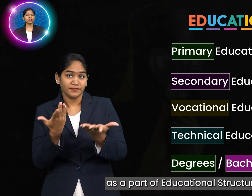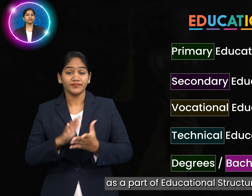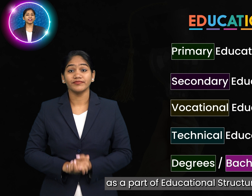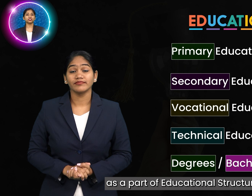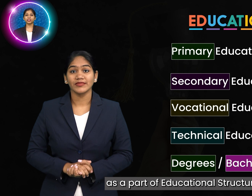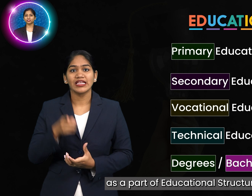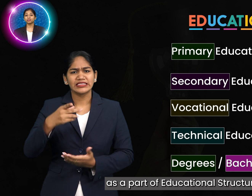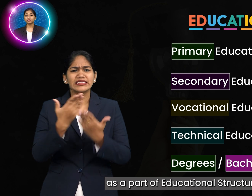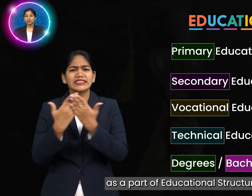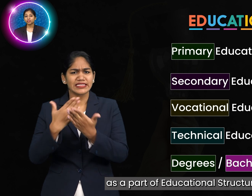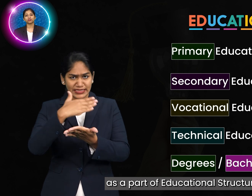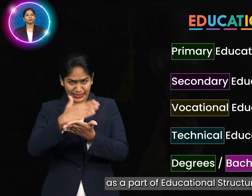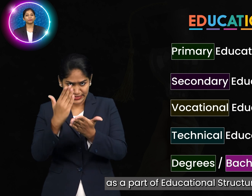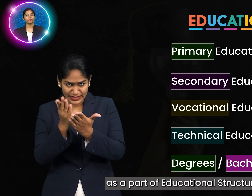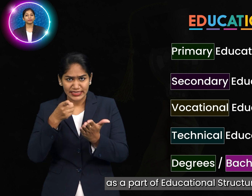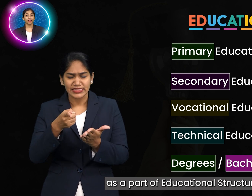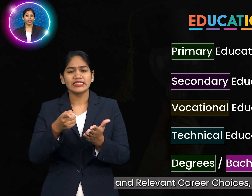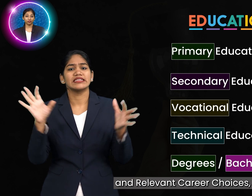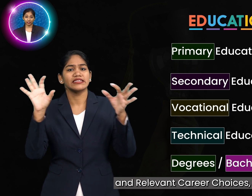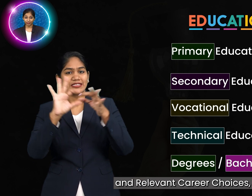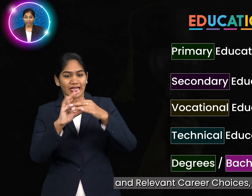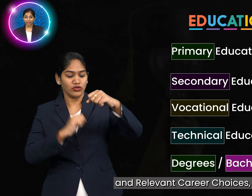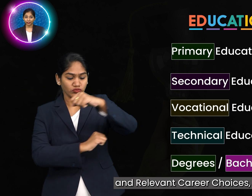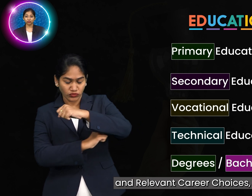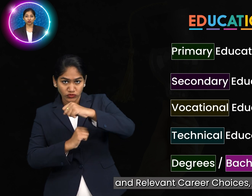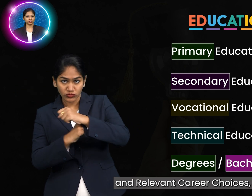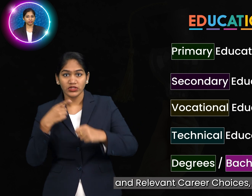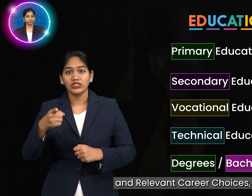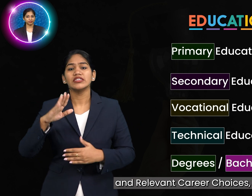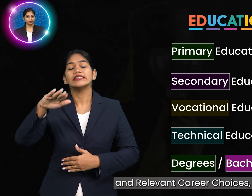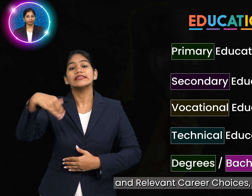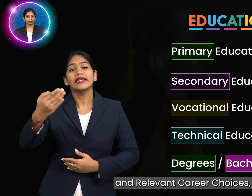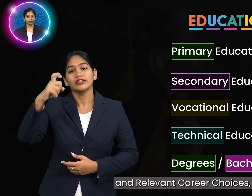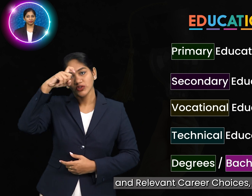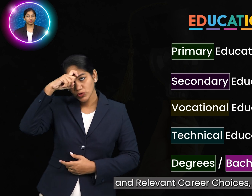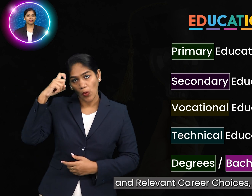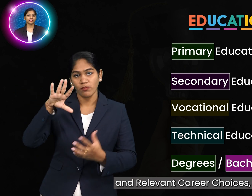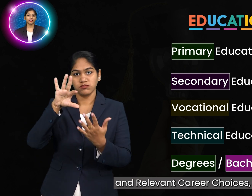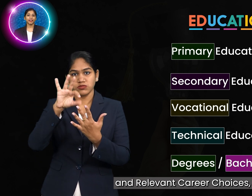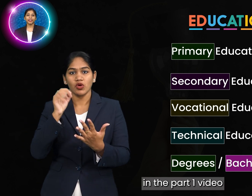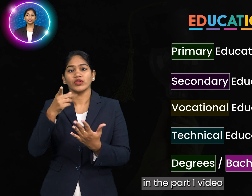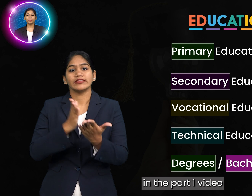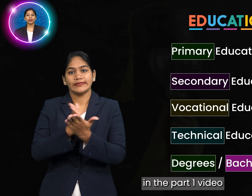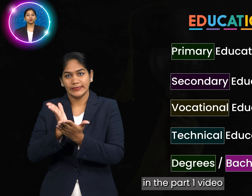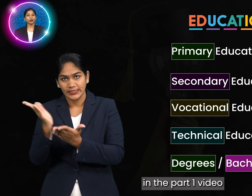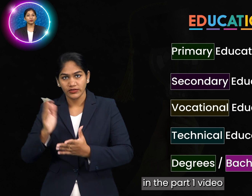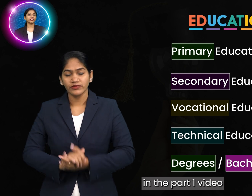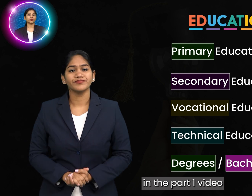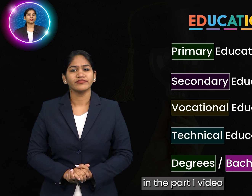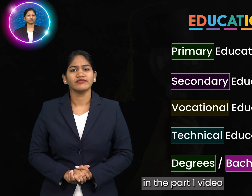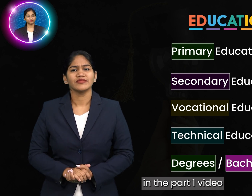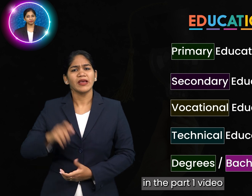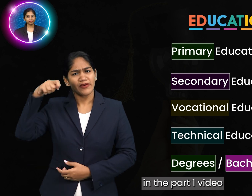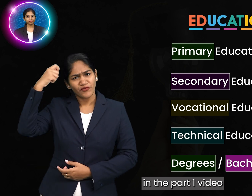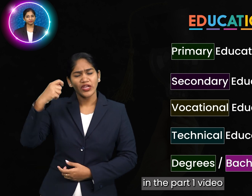as a part of educational structure and relevant career choices. In the part 1